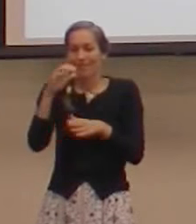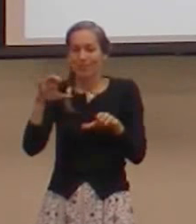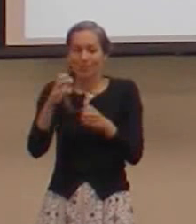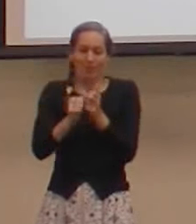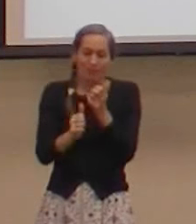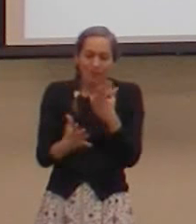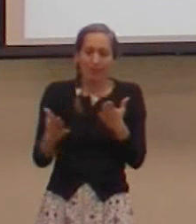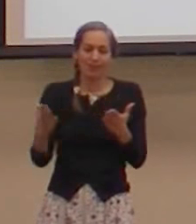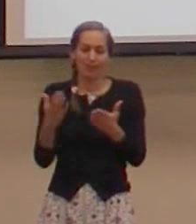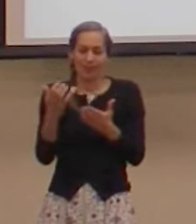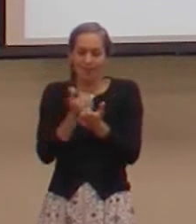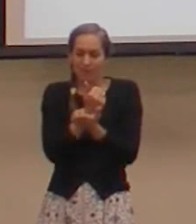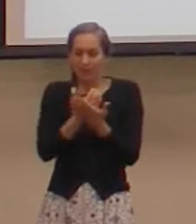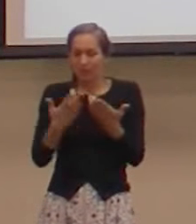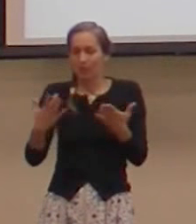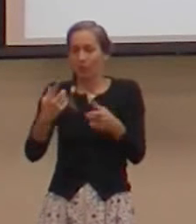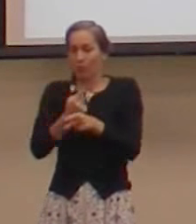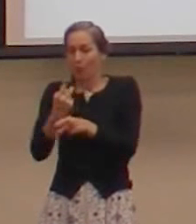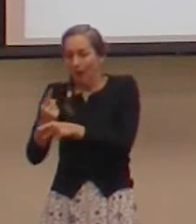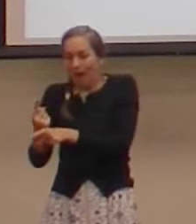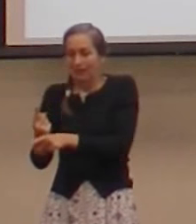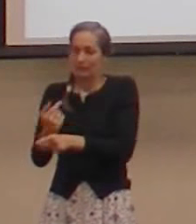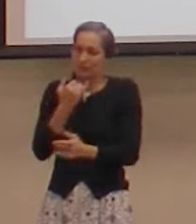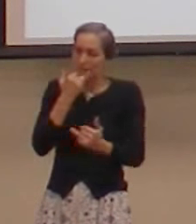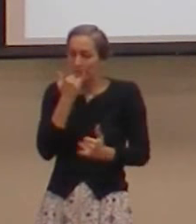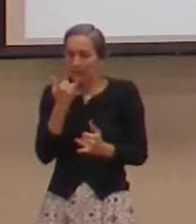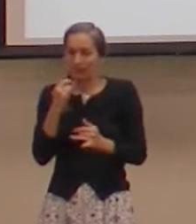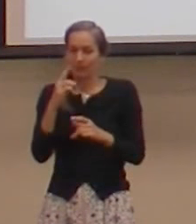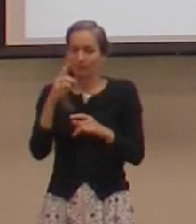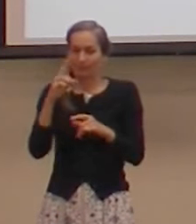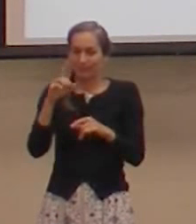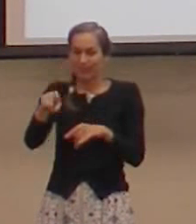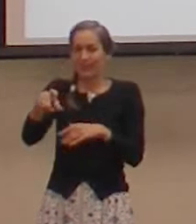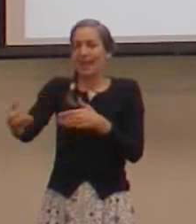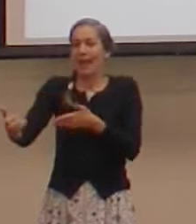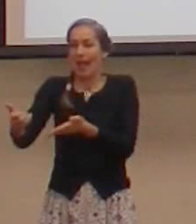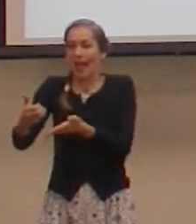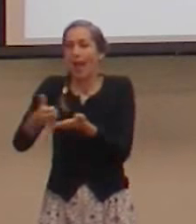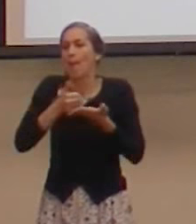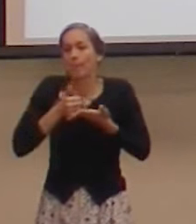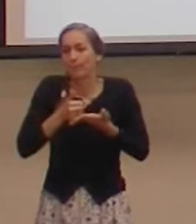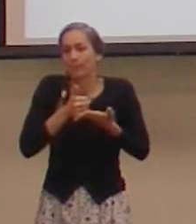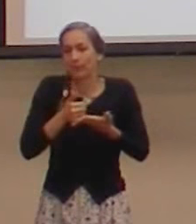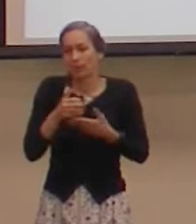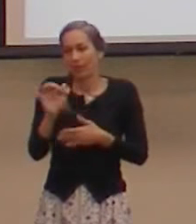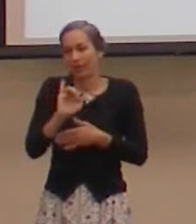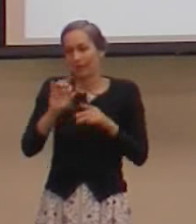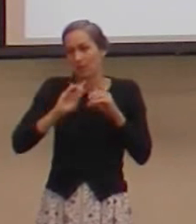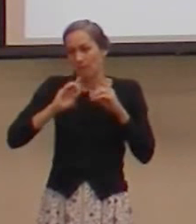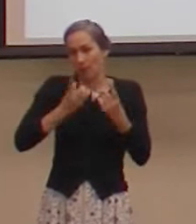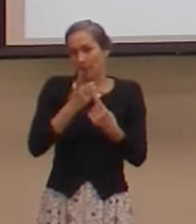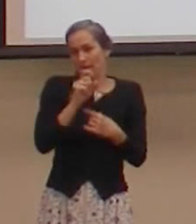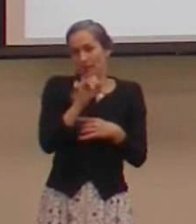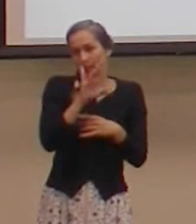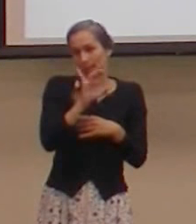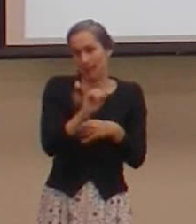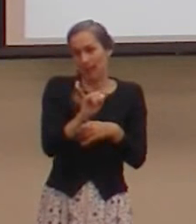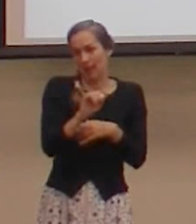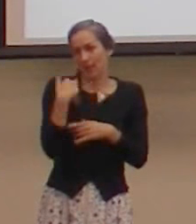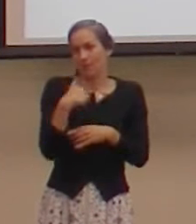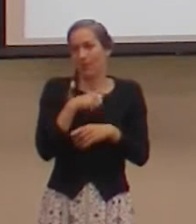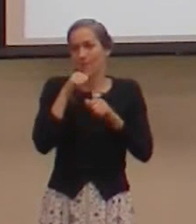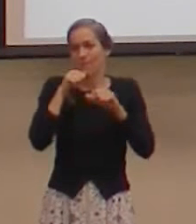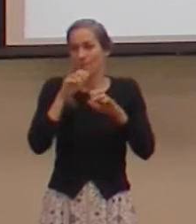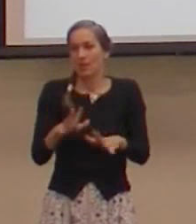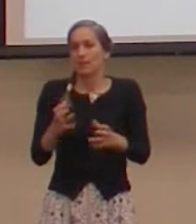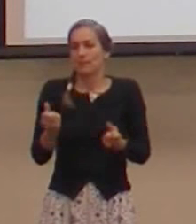of us to come alongside to do that. And so as a department of SIBI, we have been blessed with